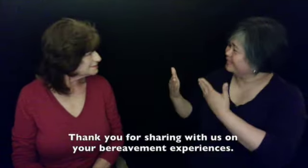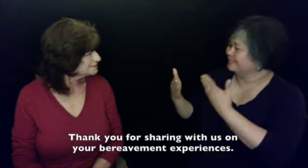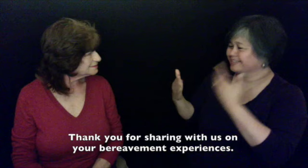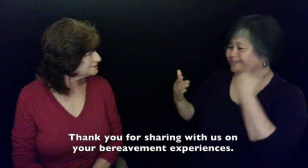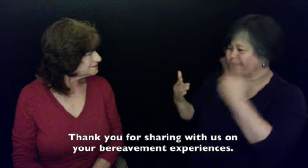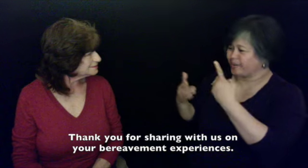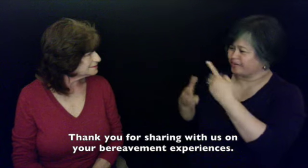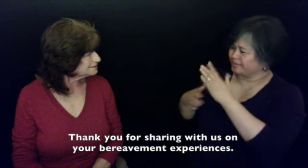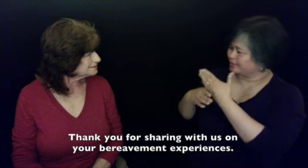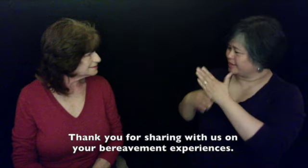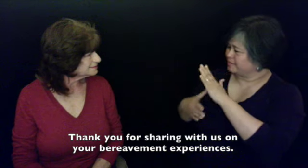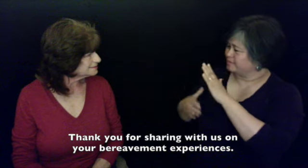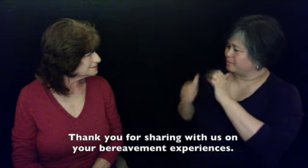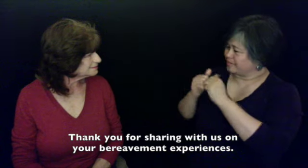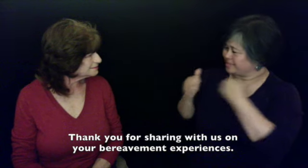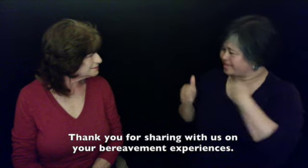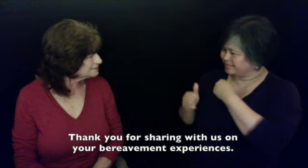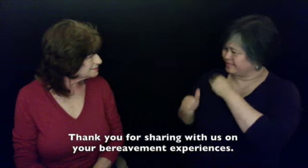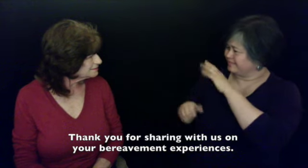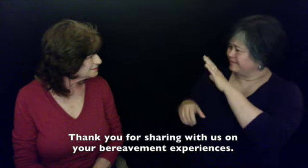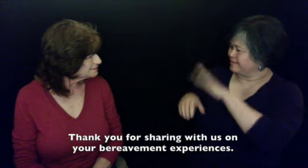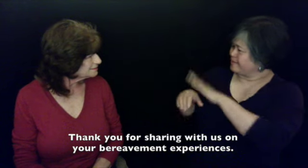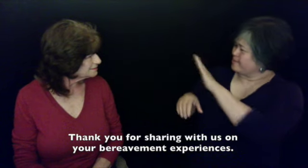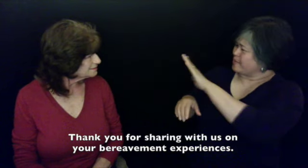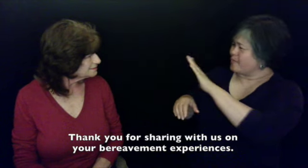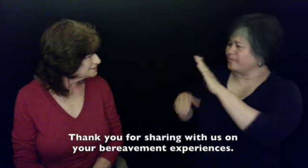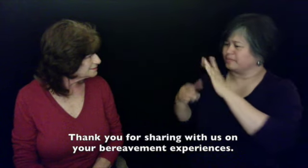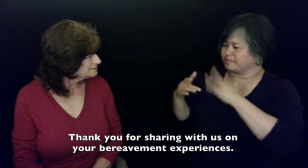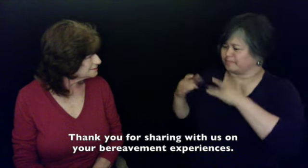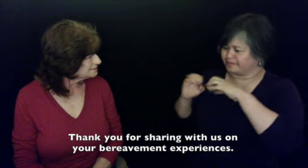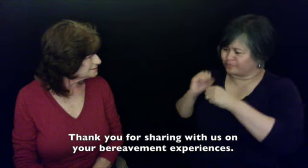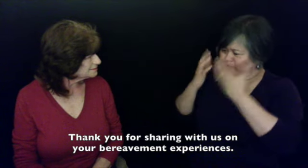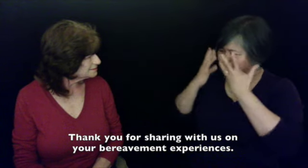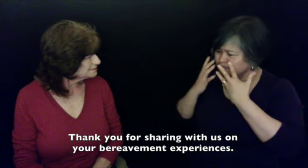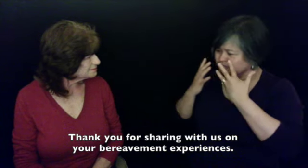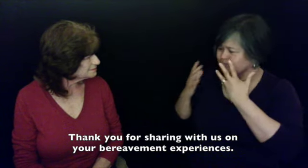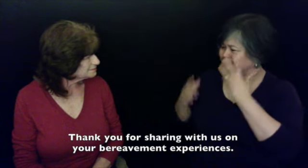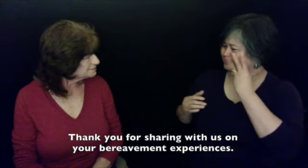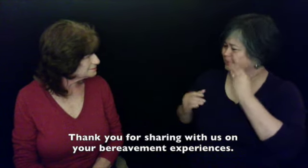Thank you for sharing with us on your experience of bereavement.